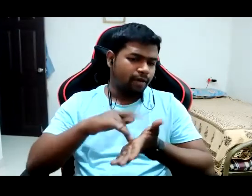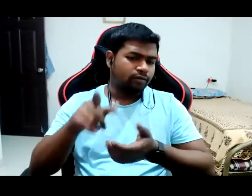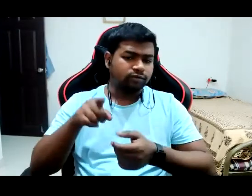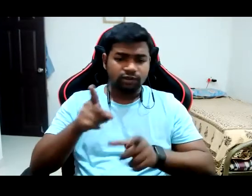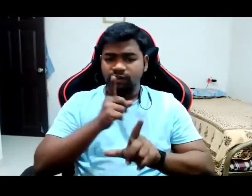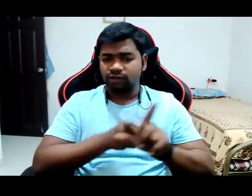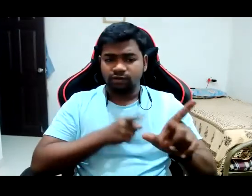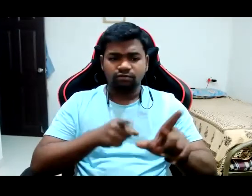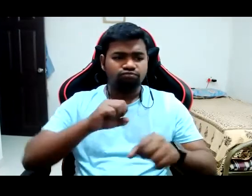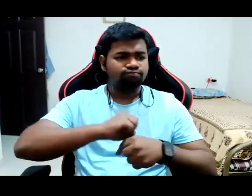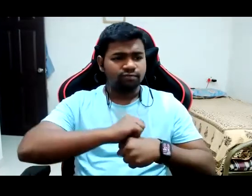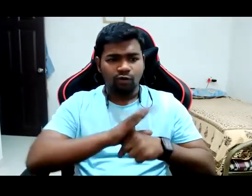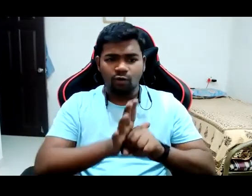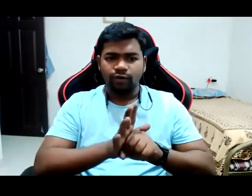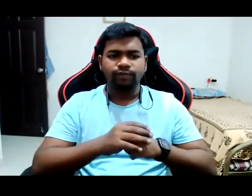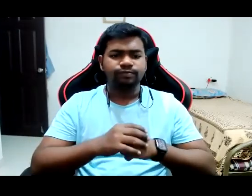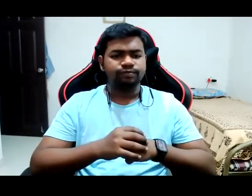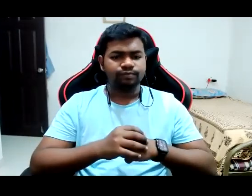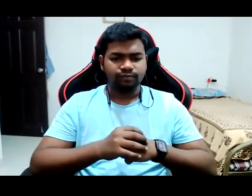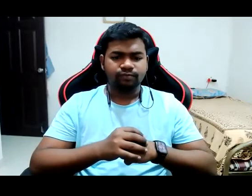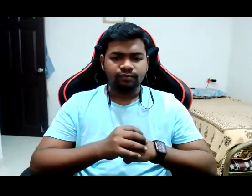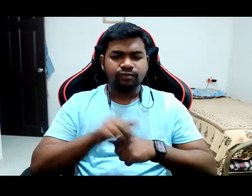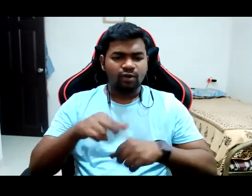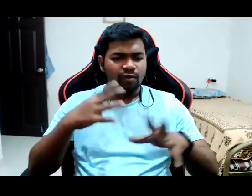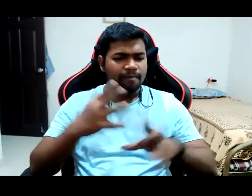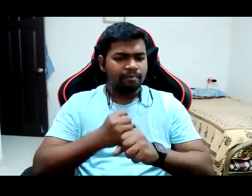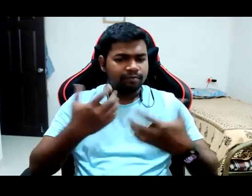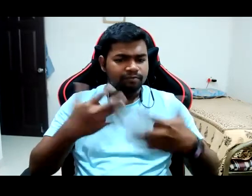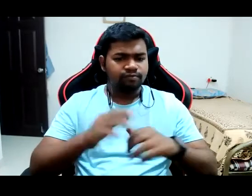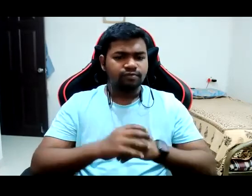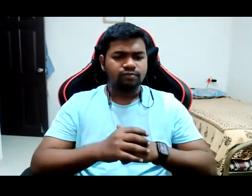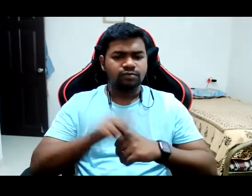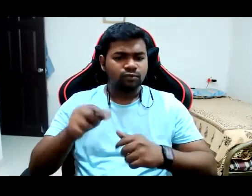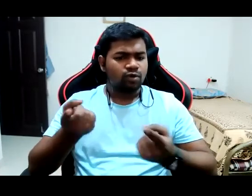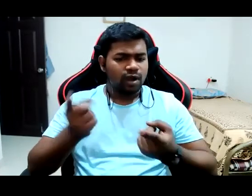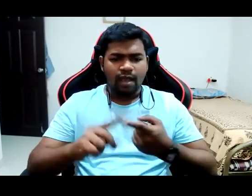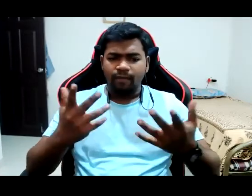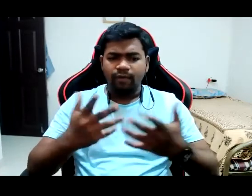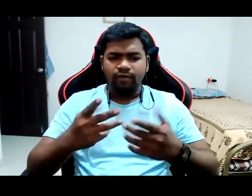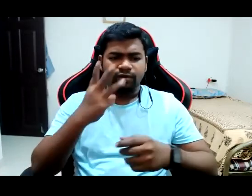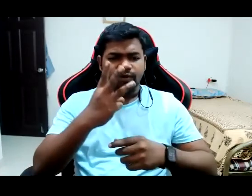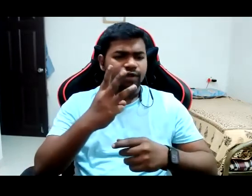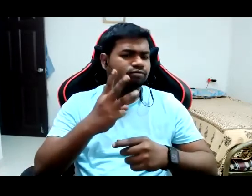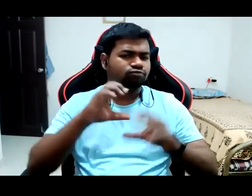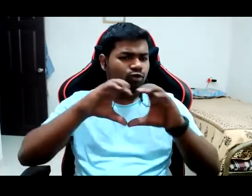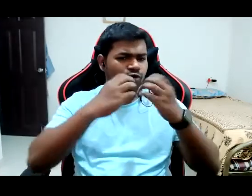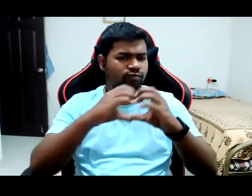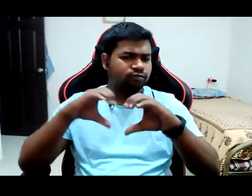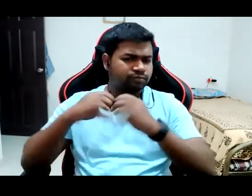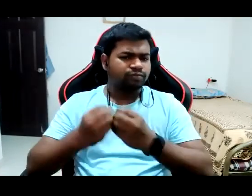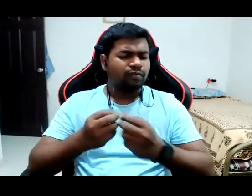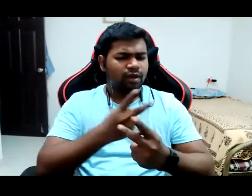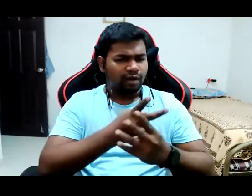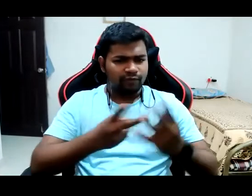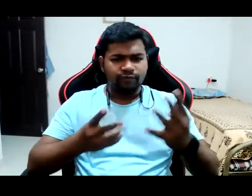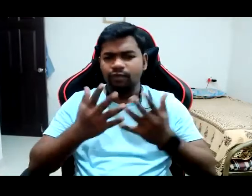because of COVID, we basically made this virtual. And so what used to happen in all of those three confluences were multiple things. One of the